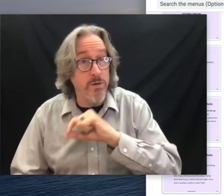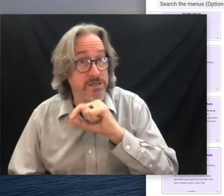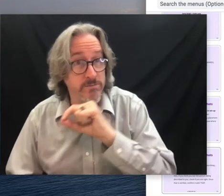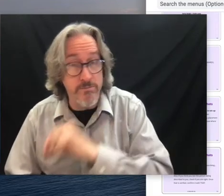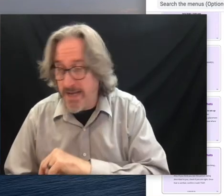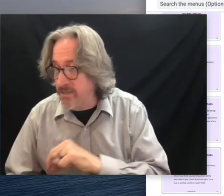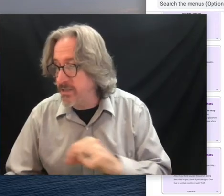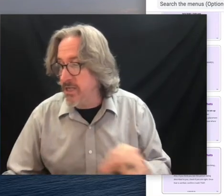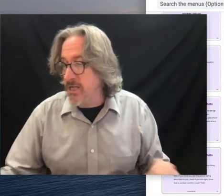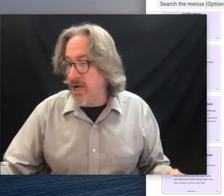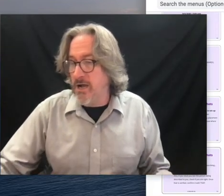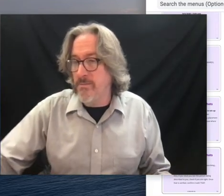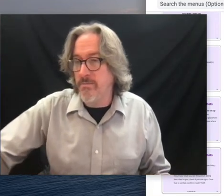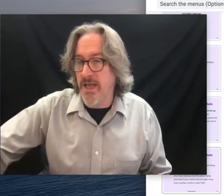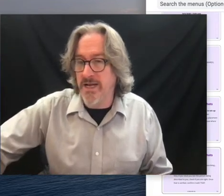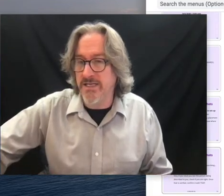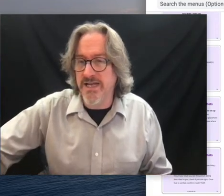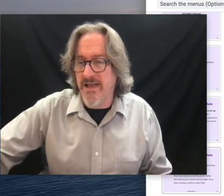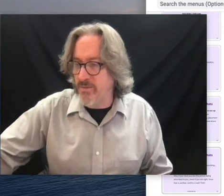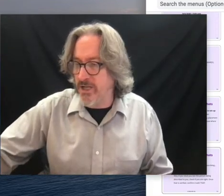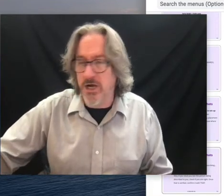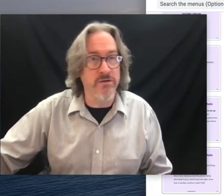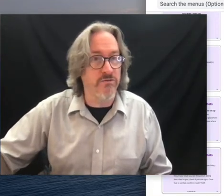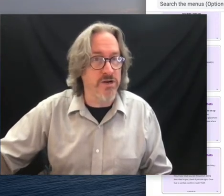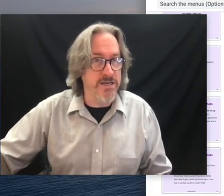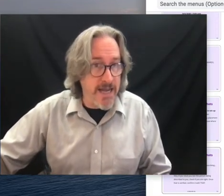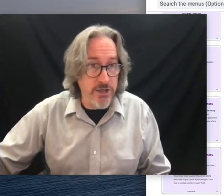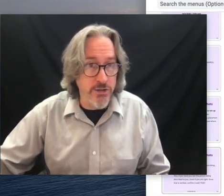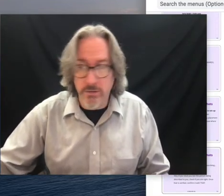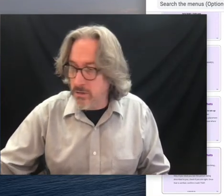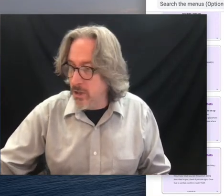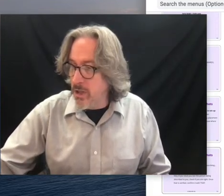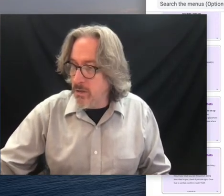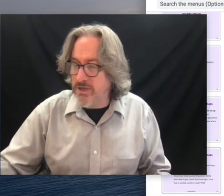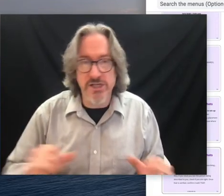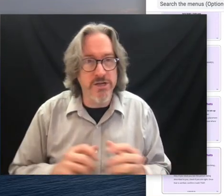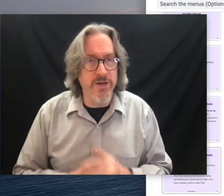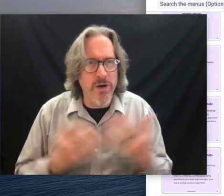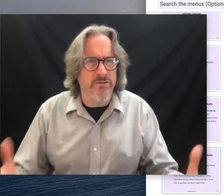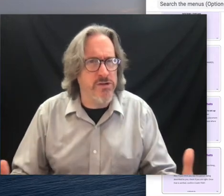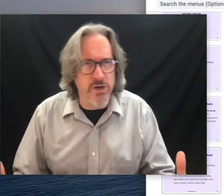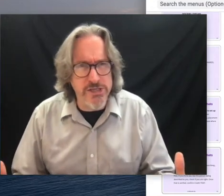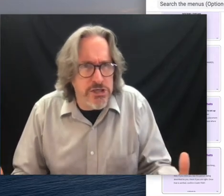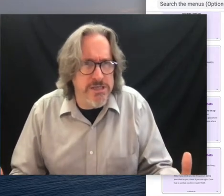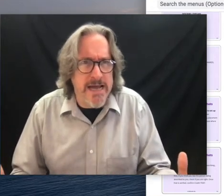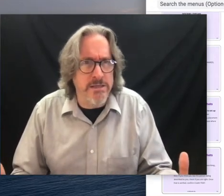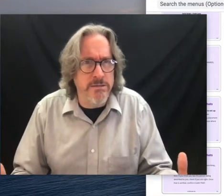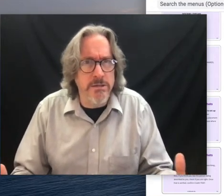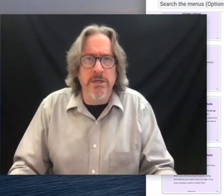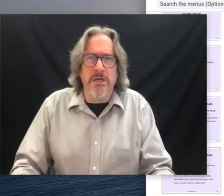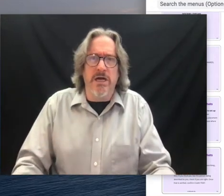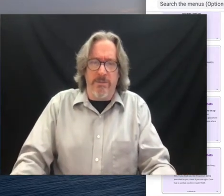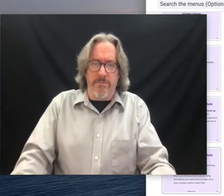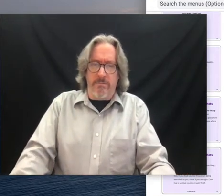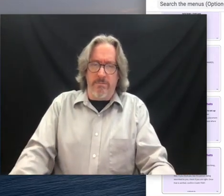what was meant. And it doesn't have to be confrontational, but just to be aware. If there's a question, just ask.